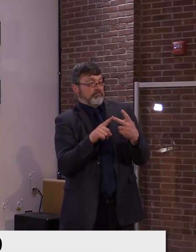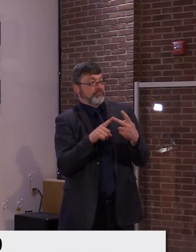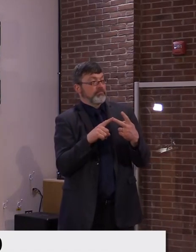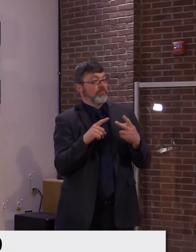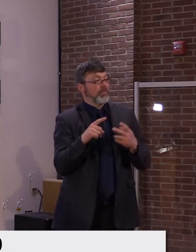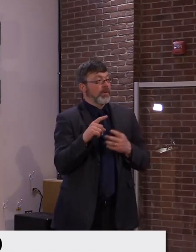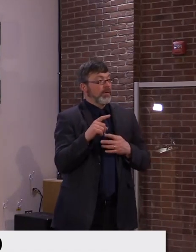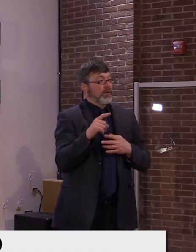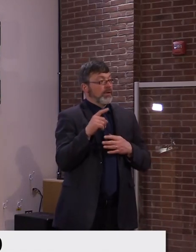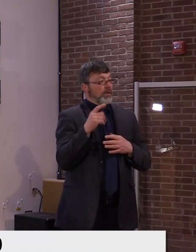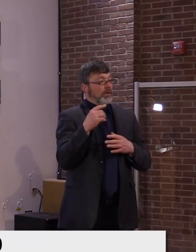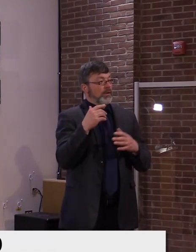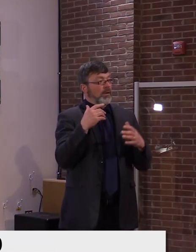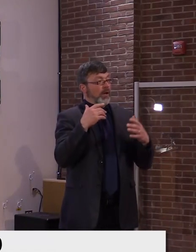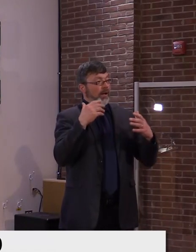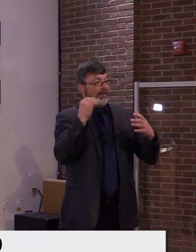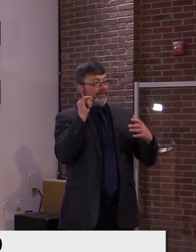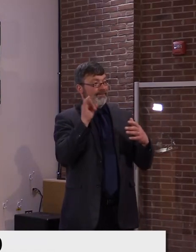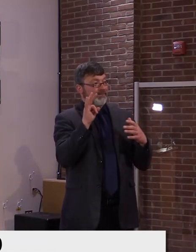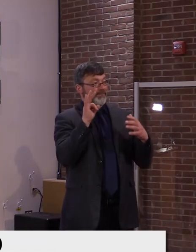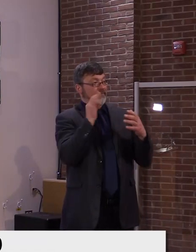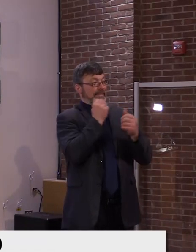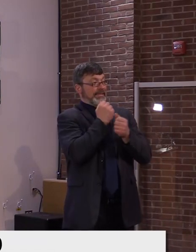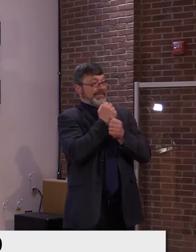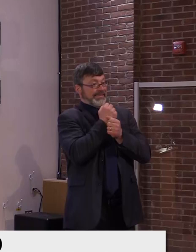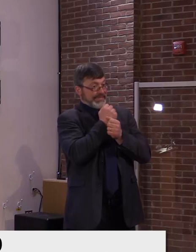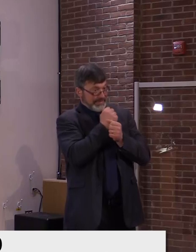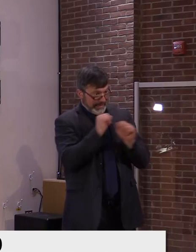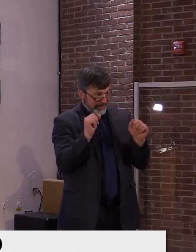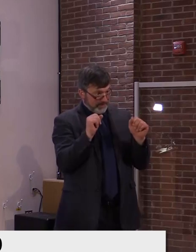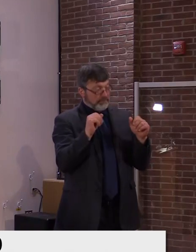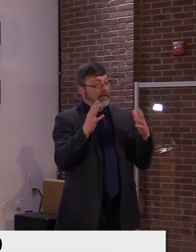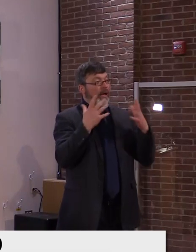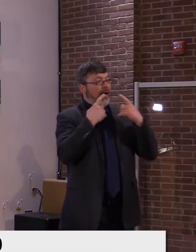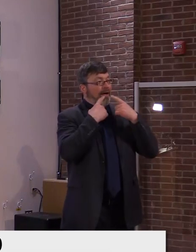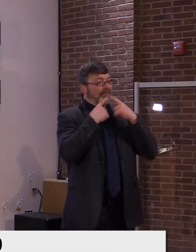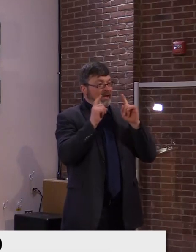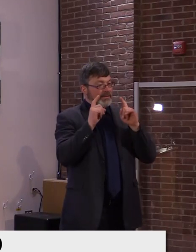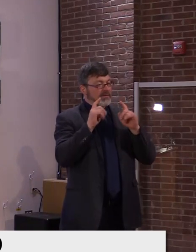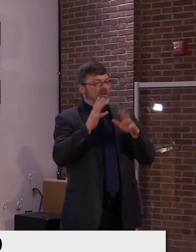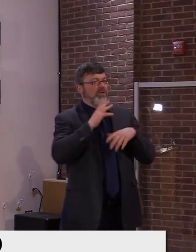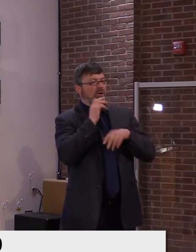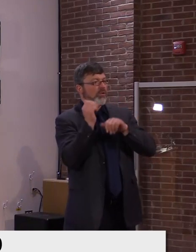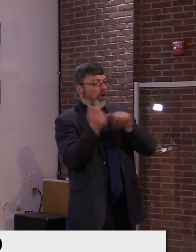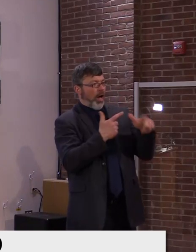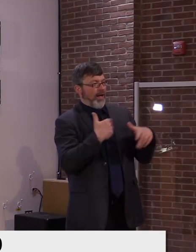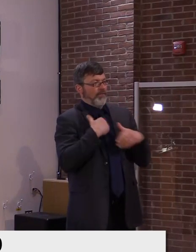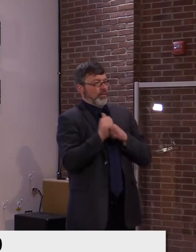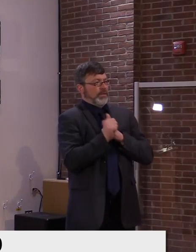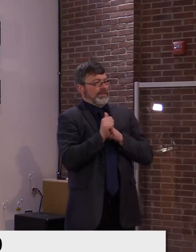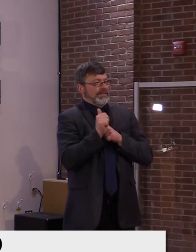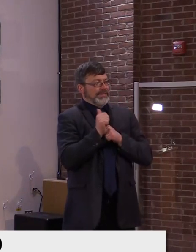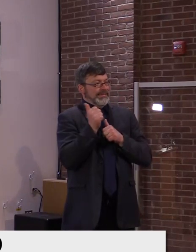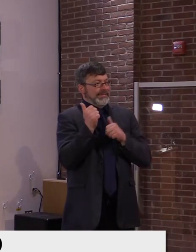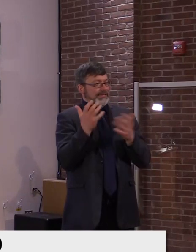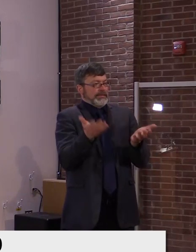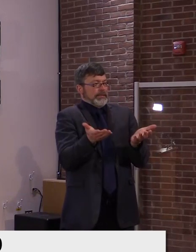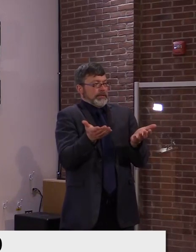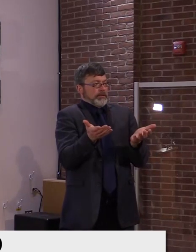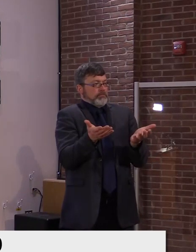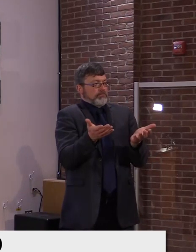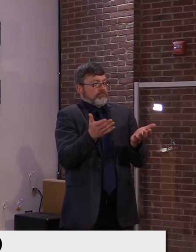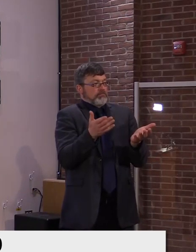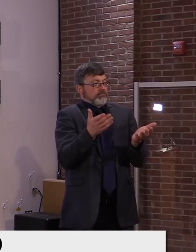effective vaccine. It does have this very rare and unusual potential outcome that could be very,